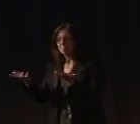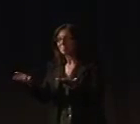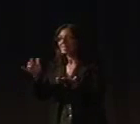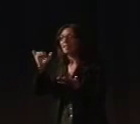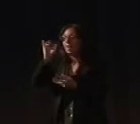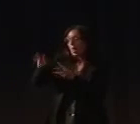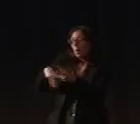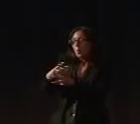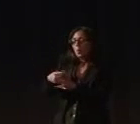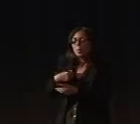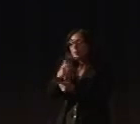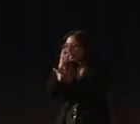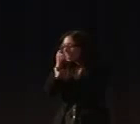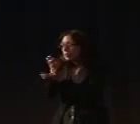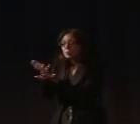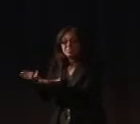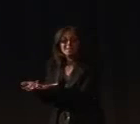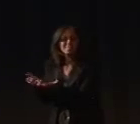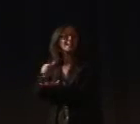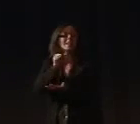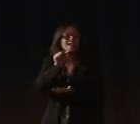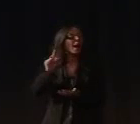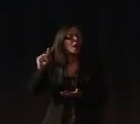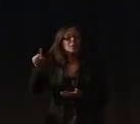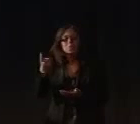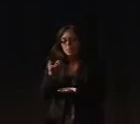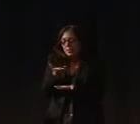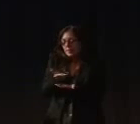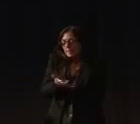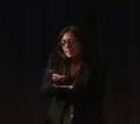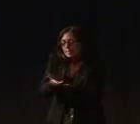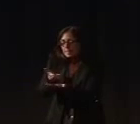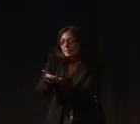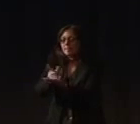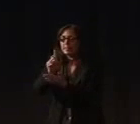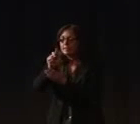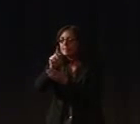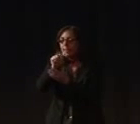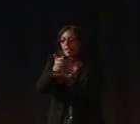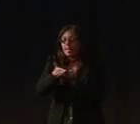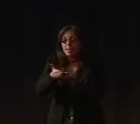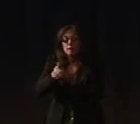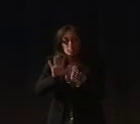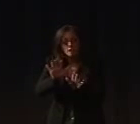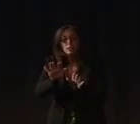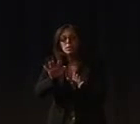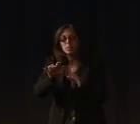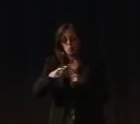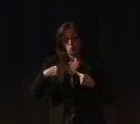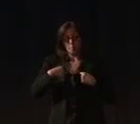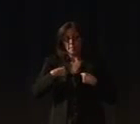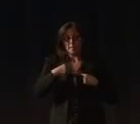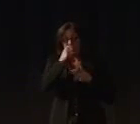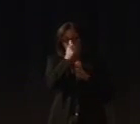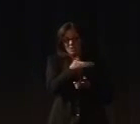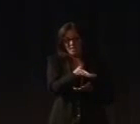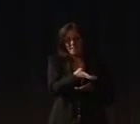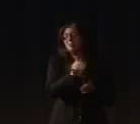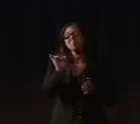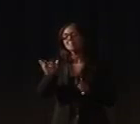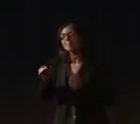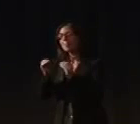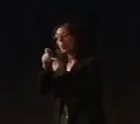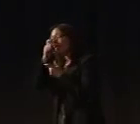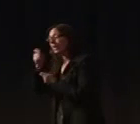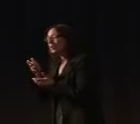it's not so, so much the factuality as the concern which interests me. I'm going to show two films,